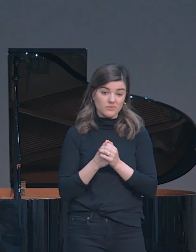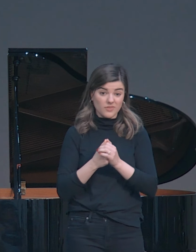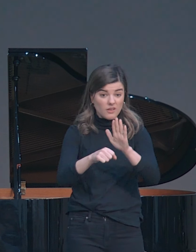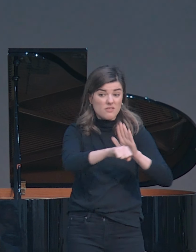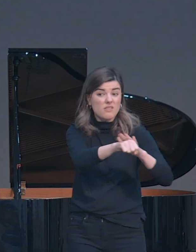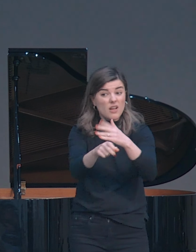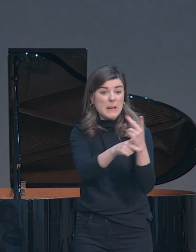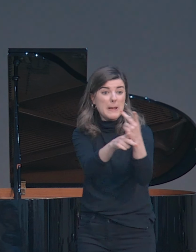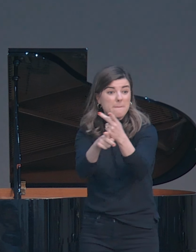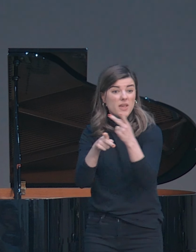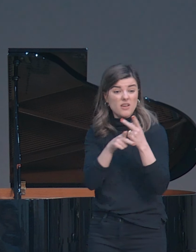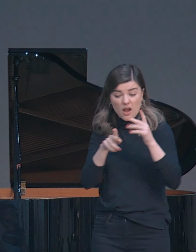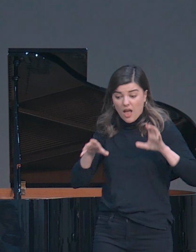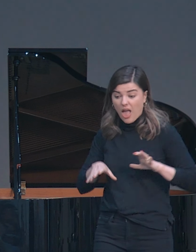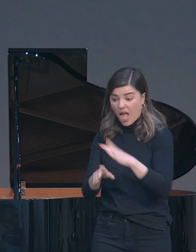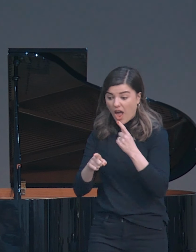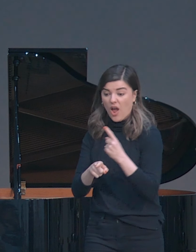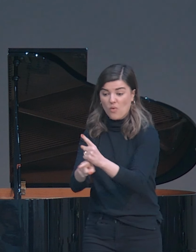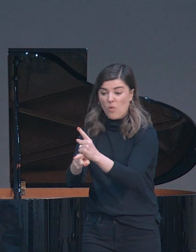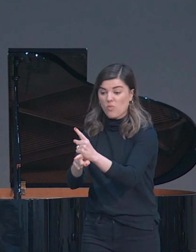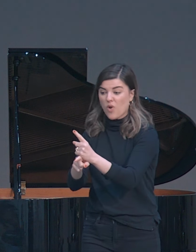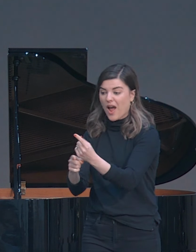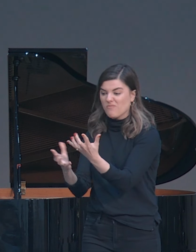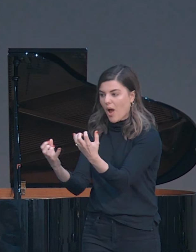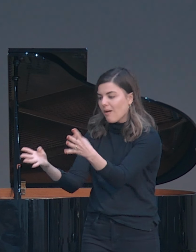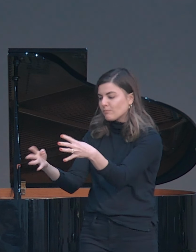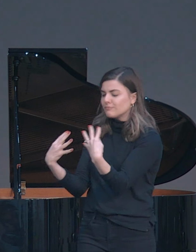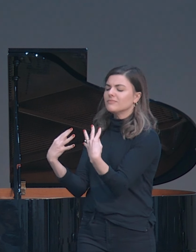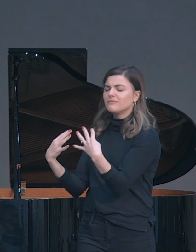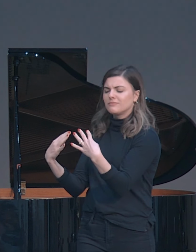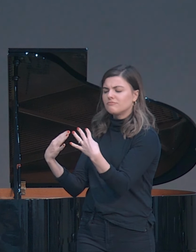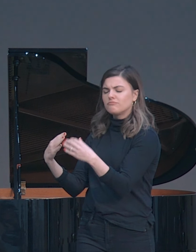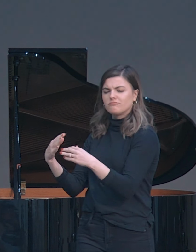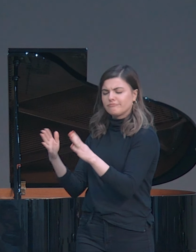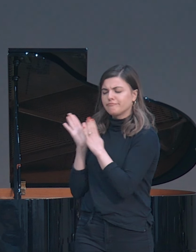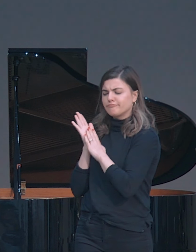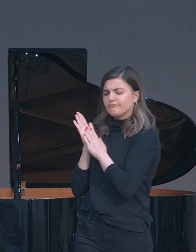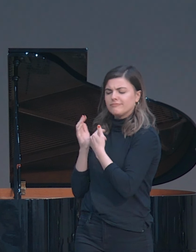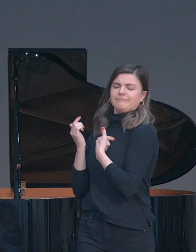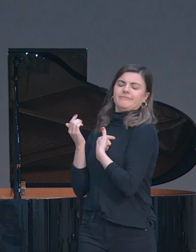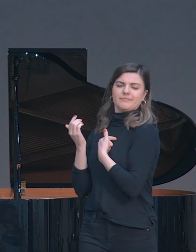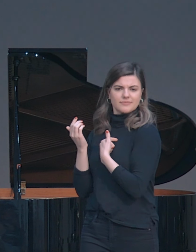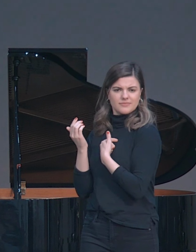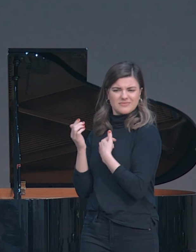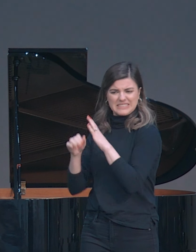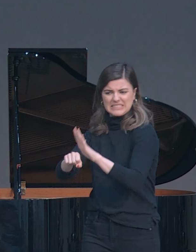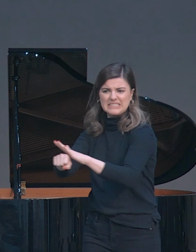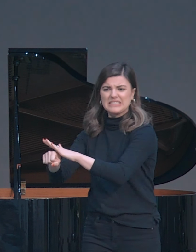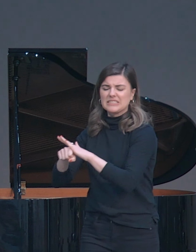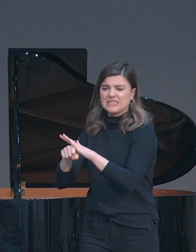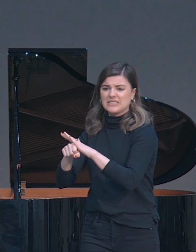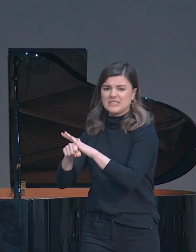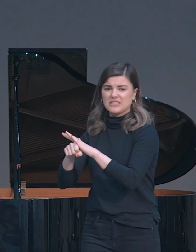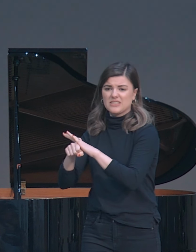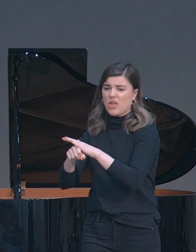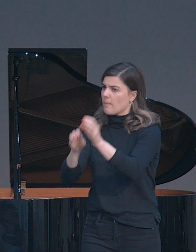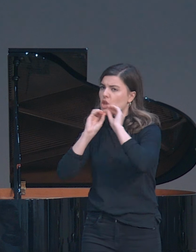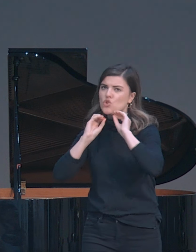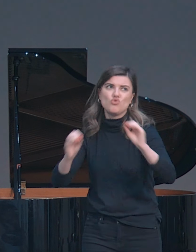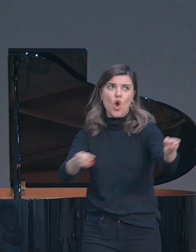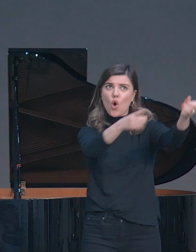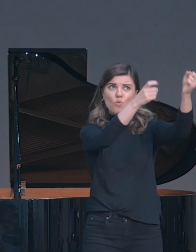Beware of practicing your righteousness before other people in order to be seen by them. For then you will have no reward